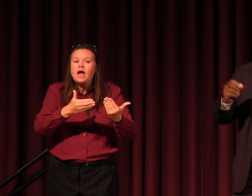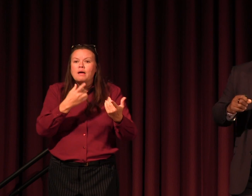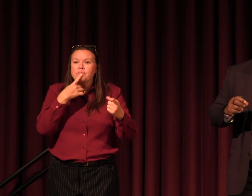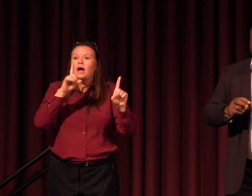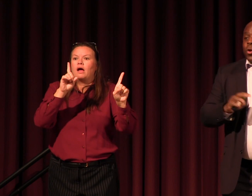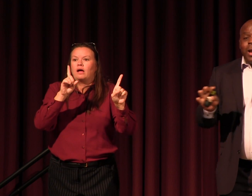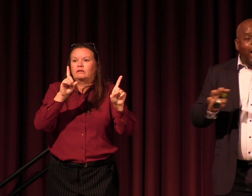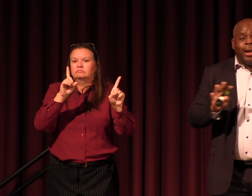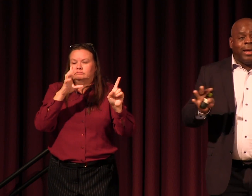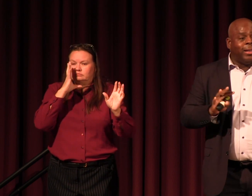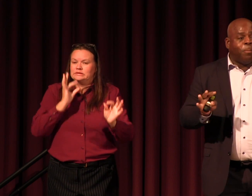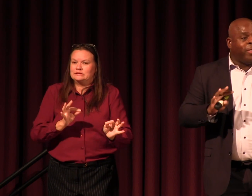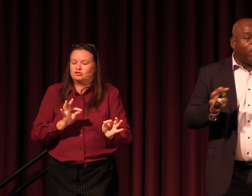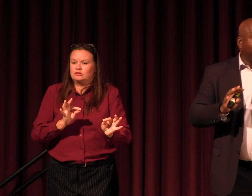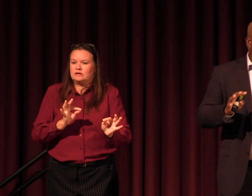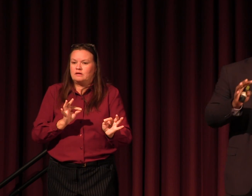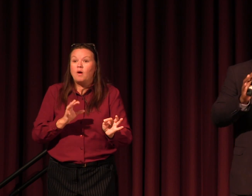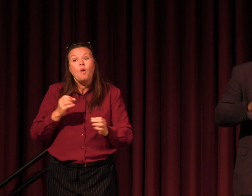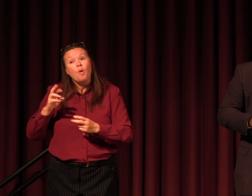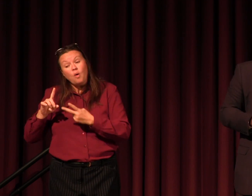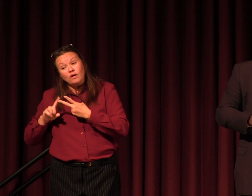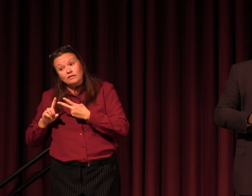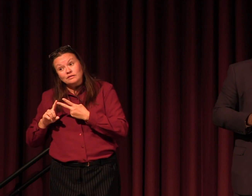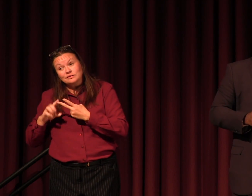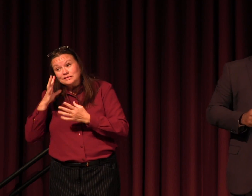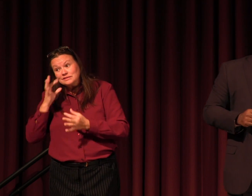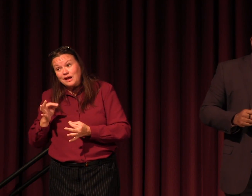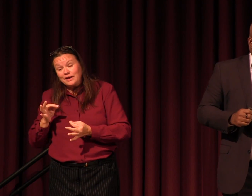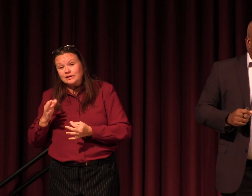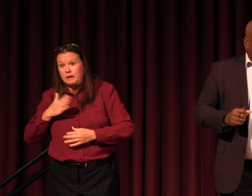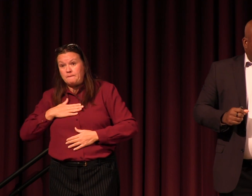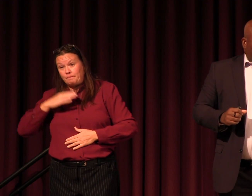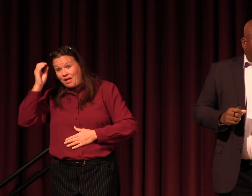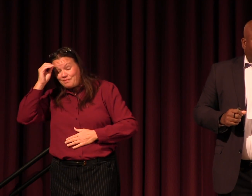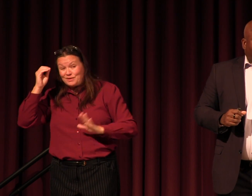or decide you're not going to end up on the other side together.